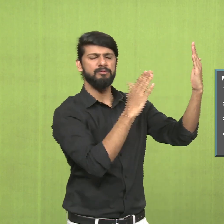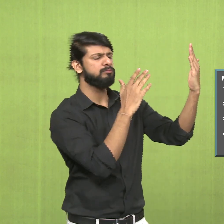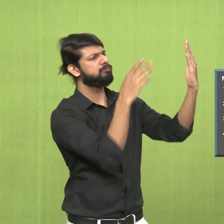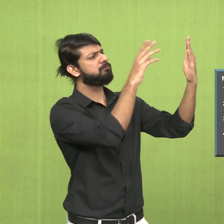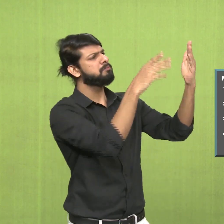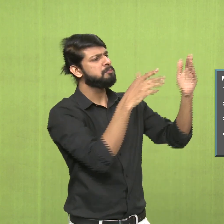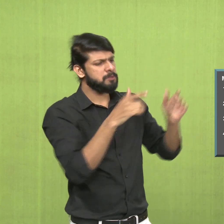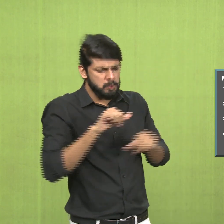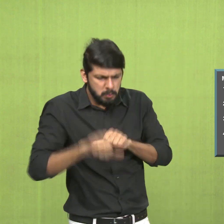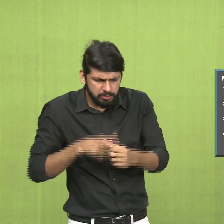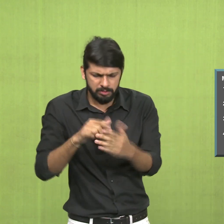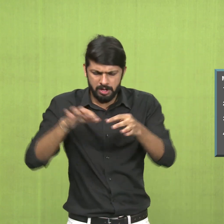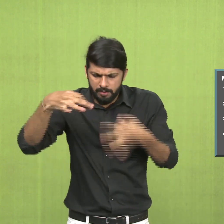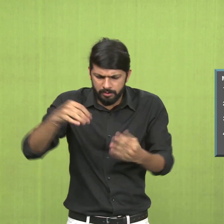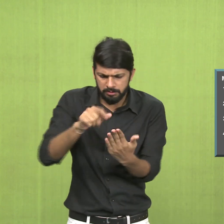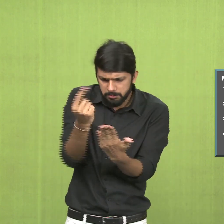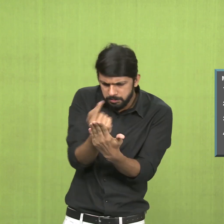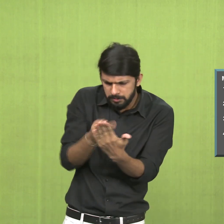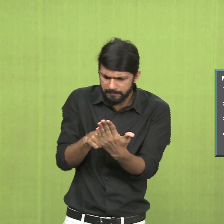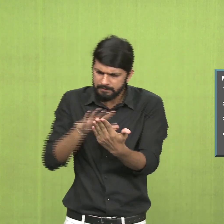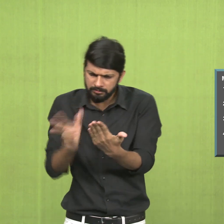on the surface like the wall or the ceilings,